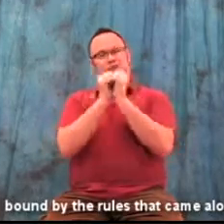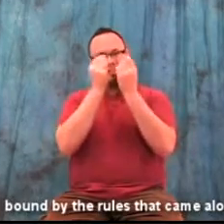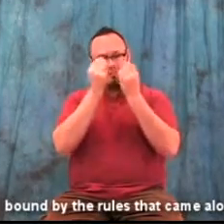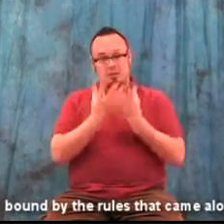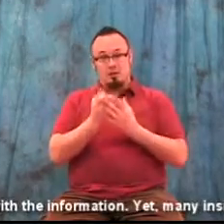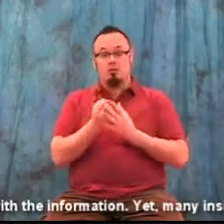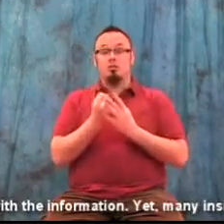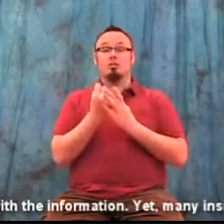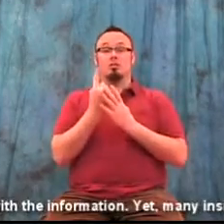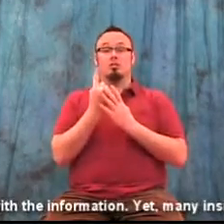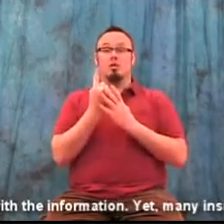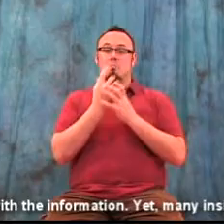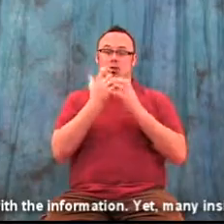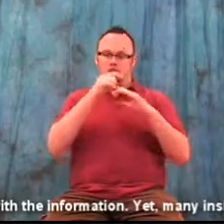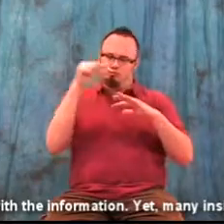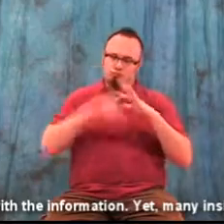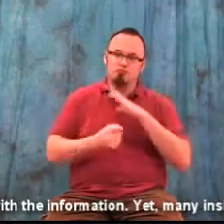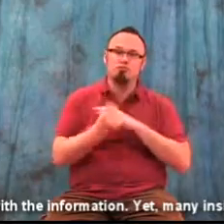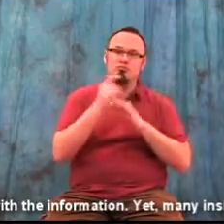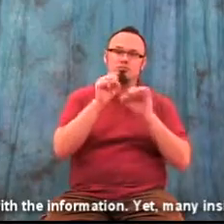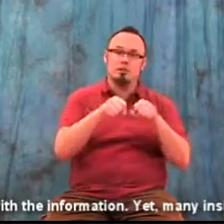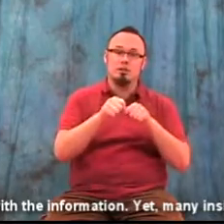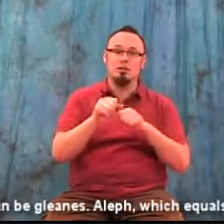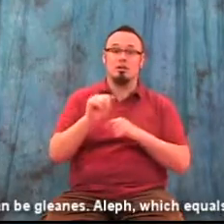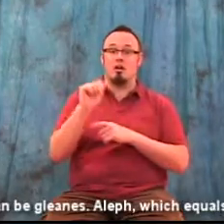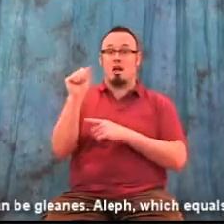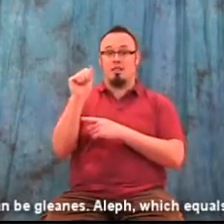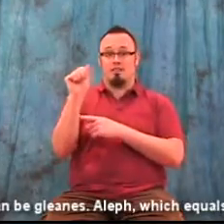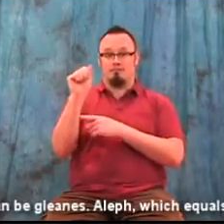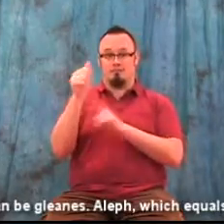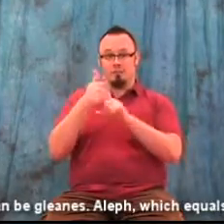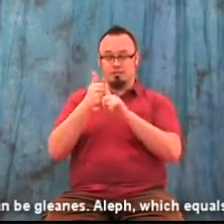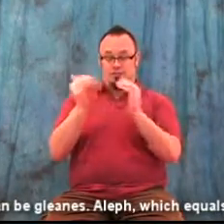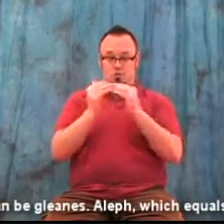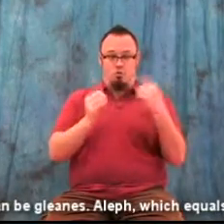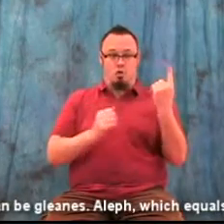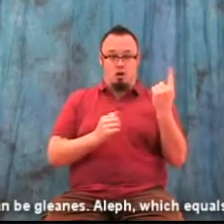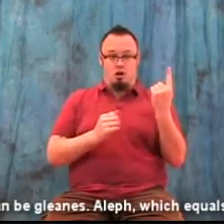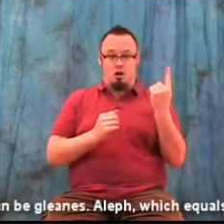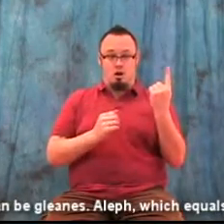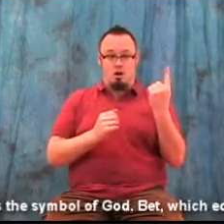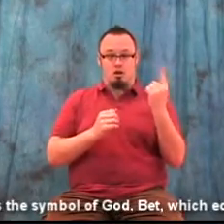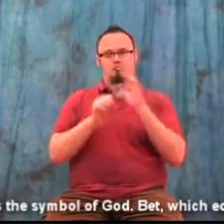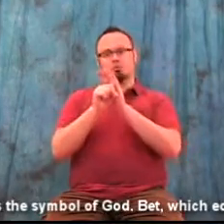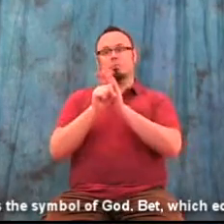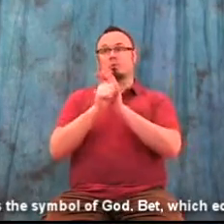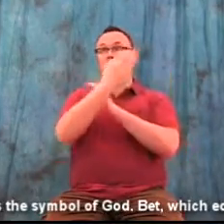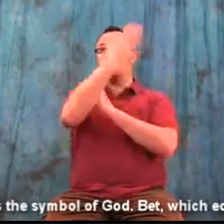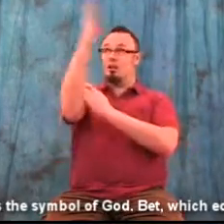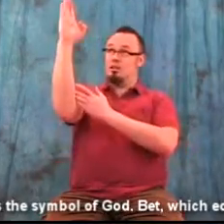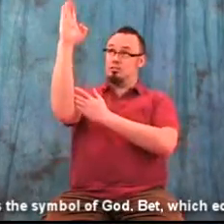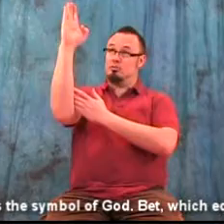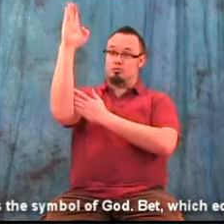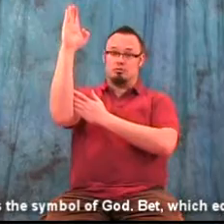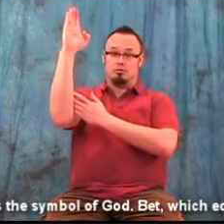many insights can be gleaned. Aleph, which equals 1, is the symbol of God.